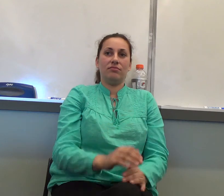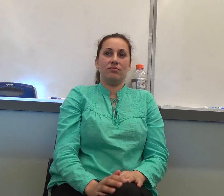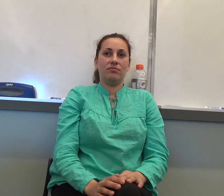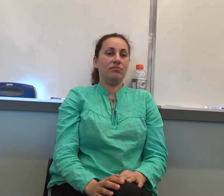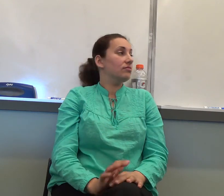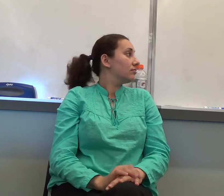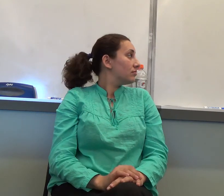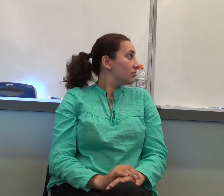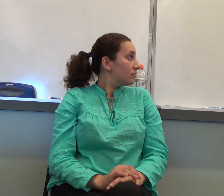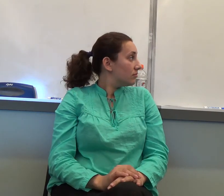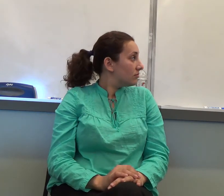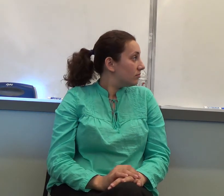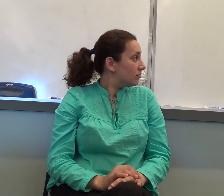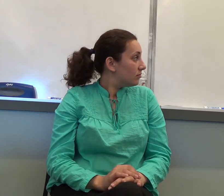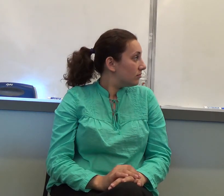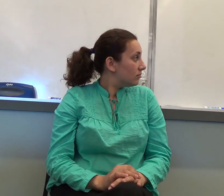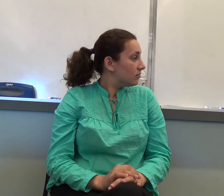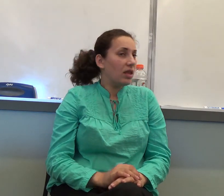Well, we go more than 7, we go 8 times, huh?